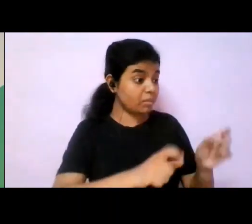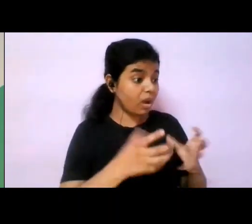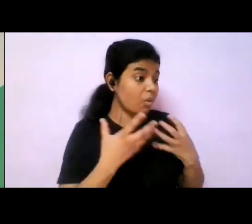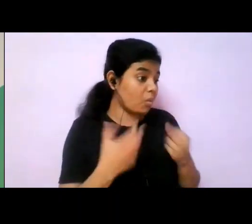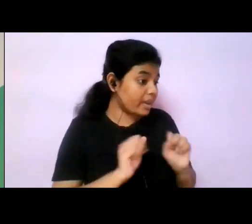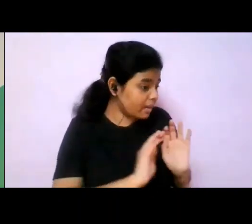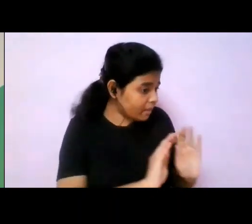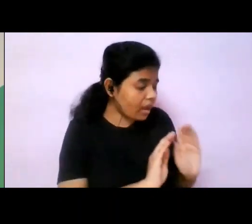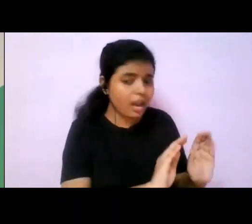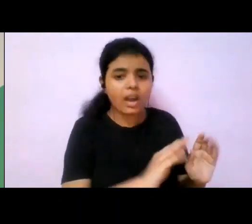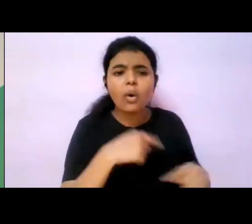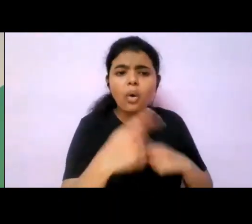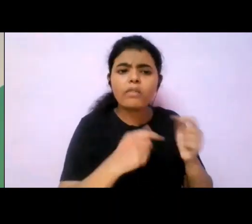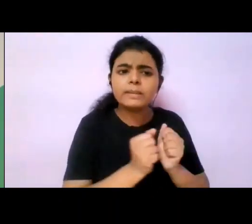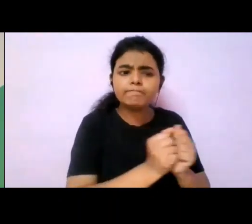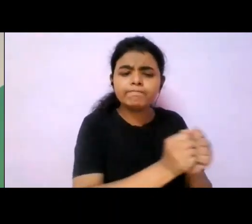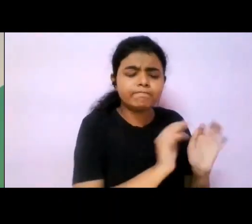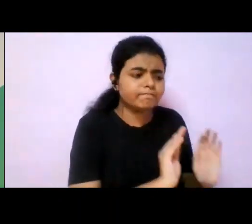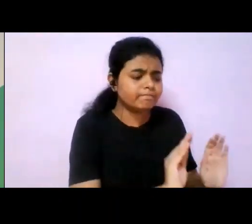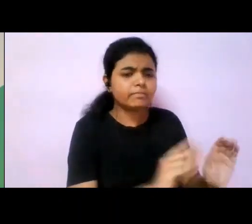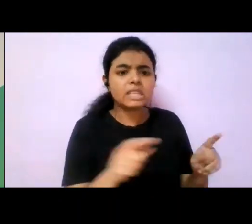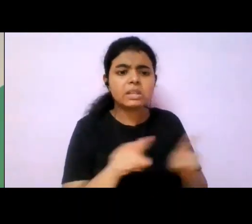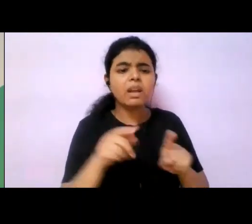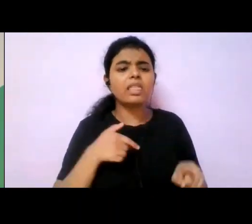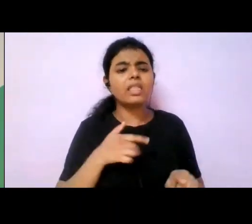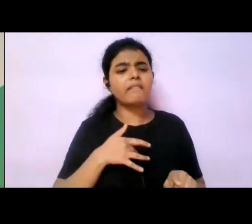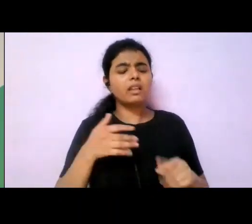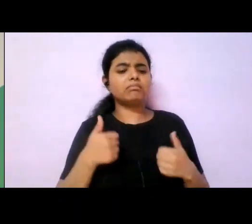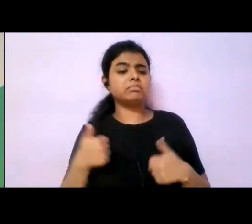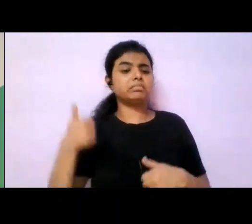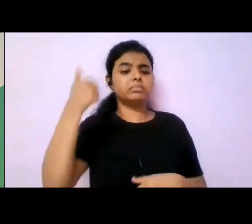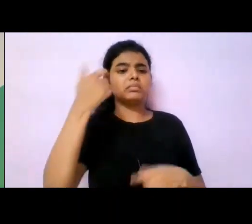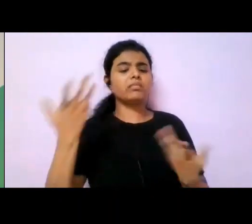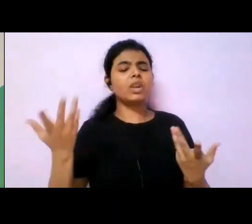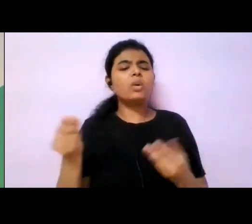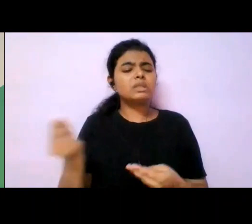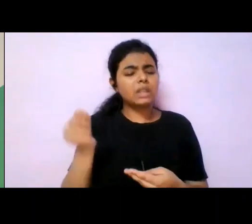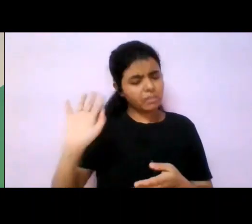it's absolutely acceptable to tell a joke about disabled people.